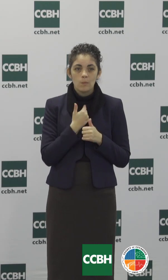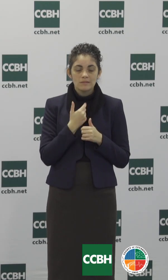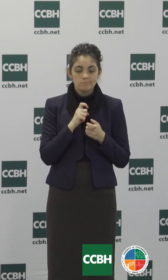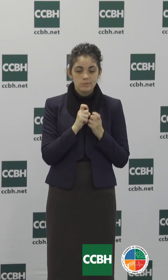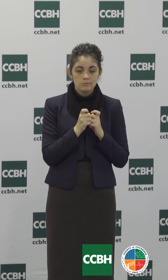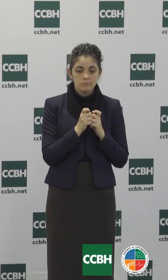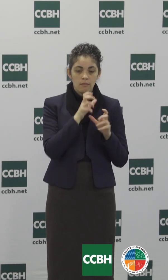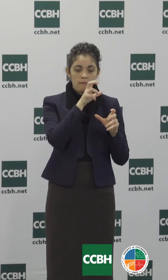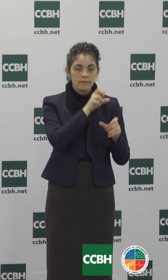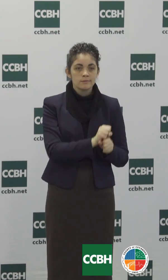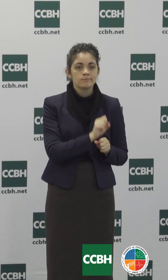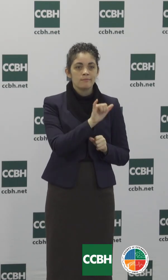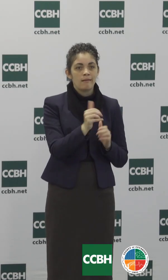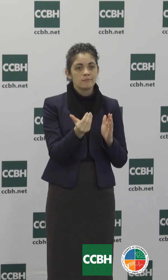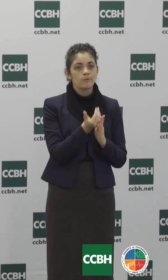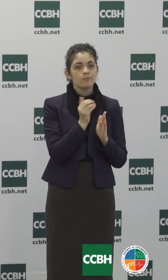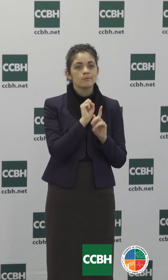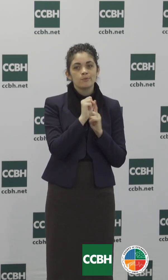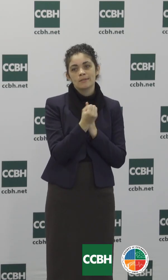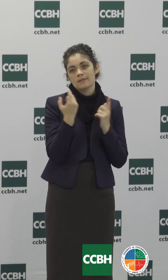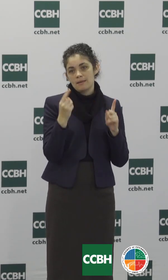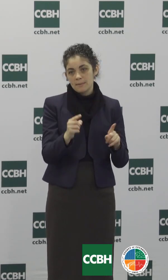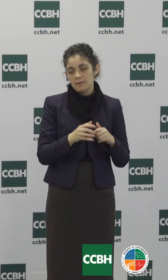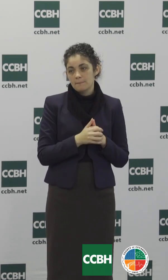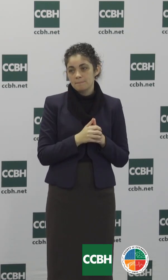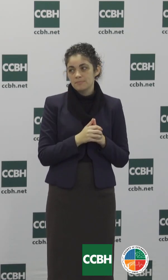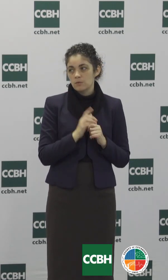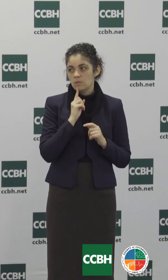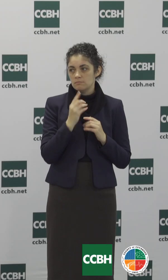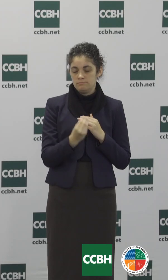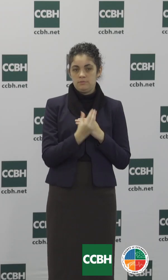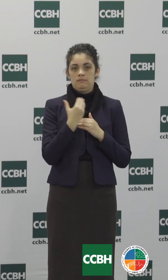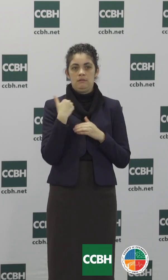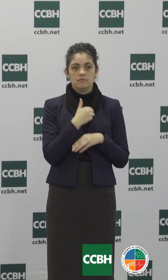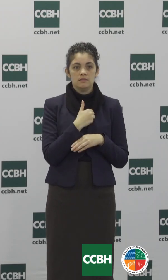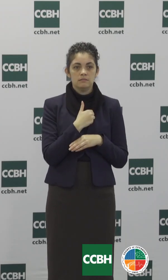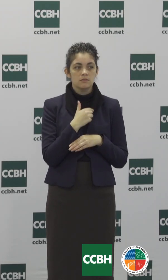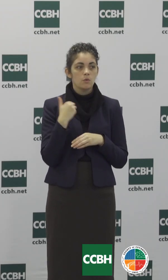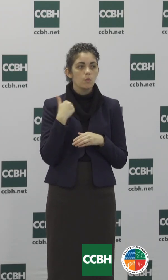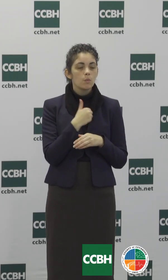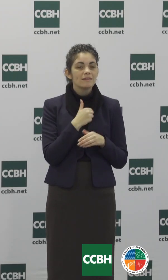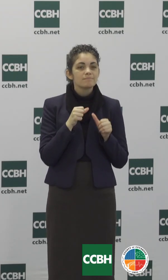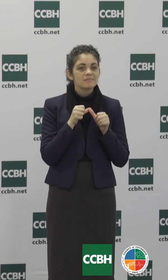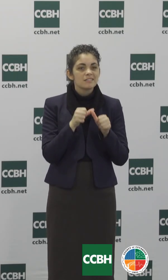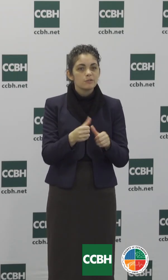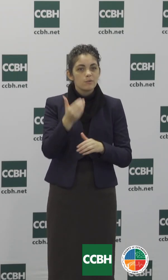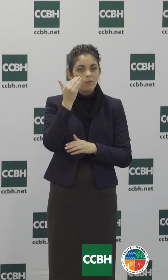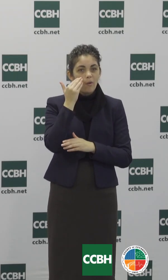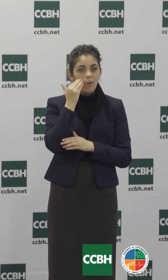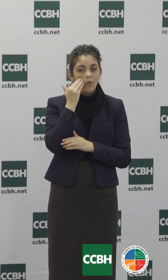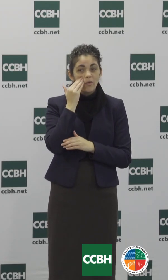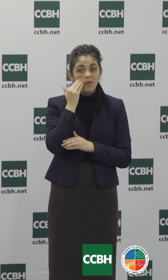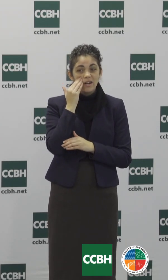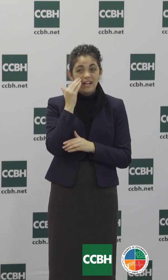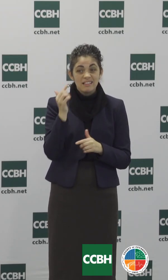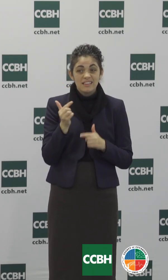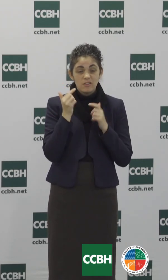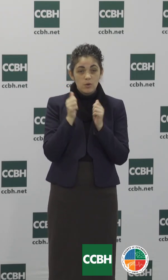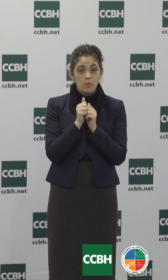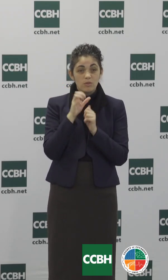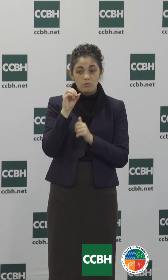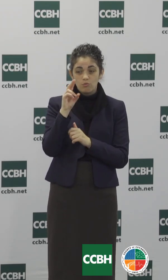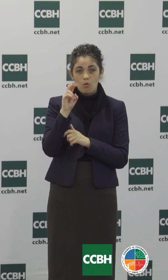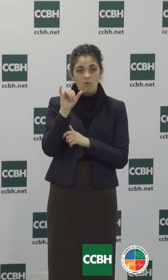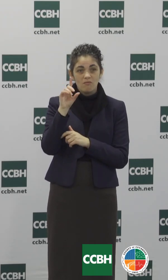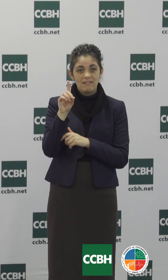to the situation and the impact and the ongoing reality that we're going to be living with COVID-19 for some